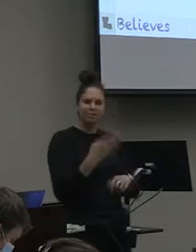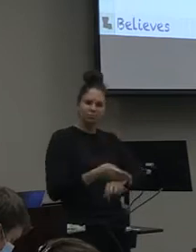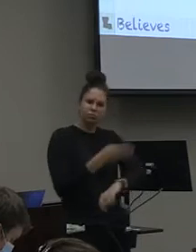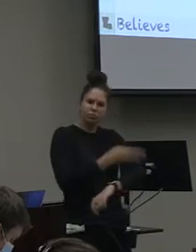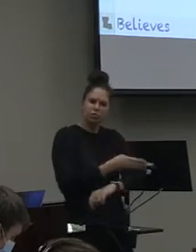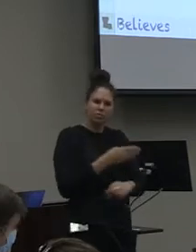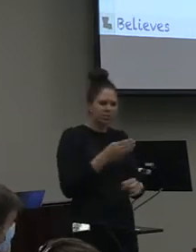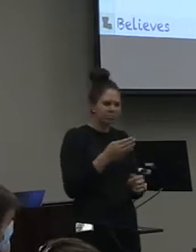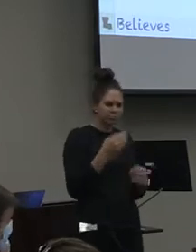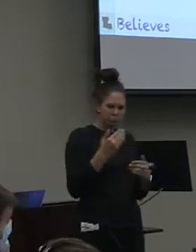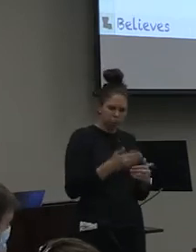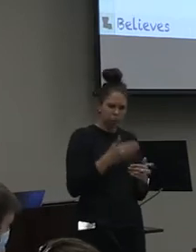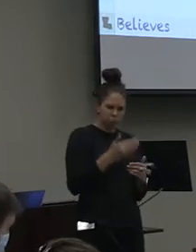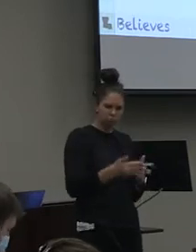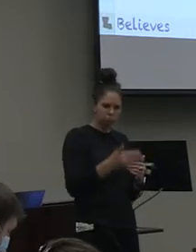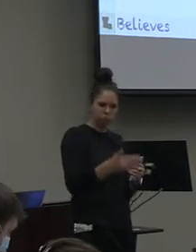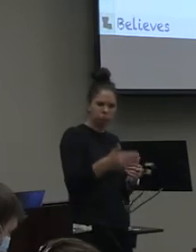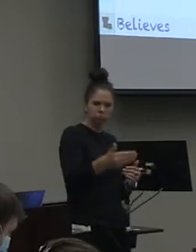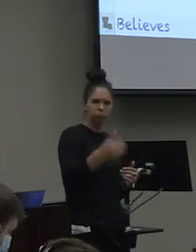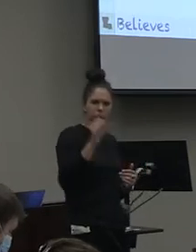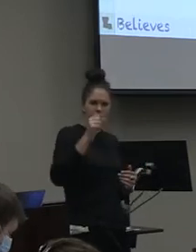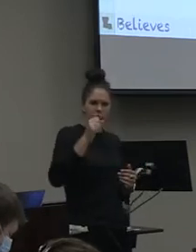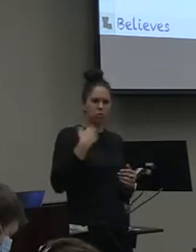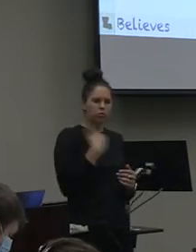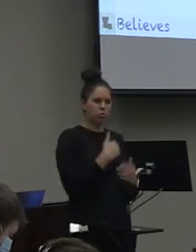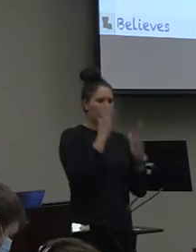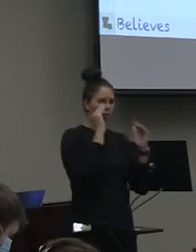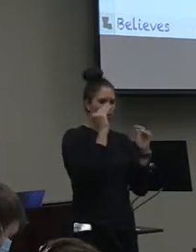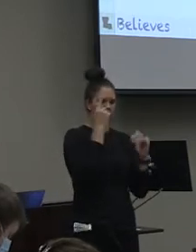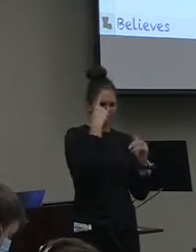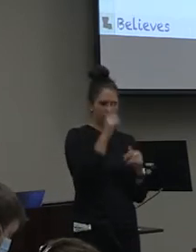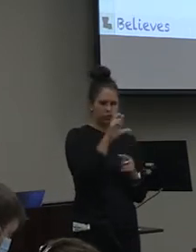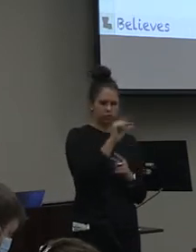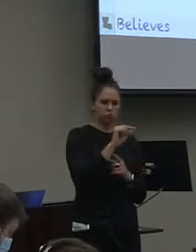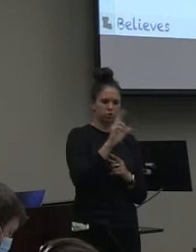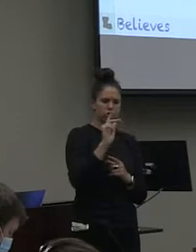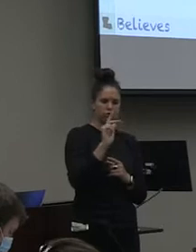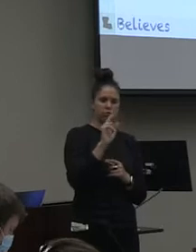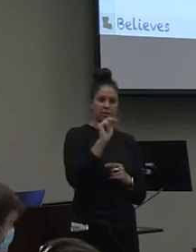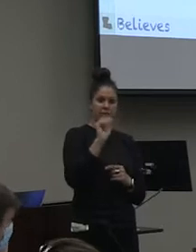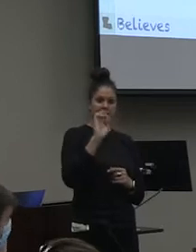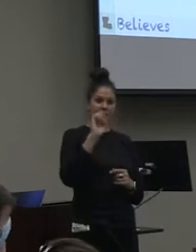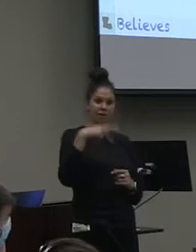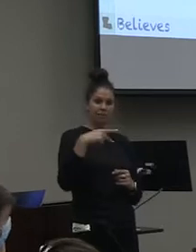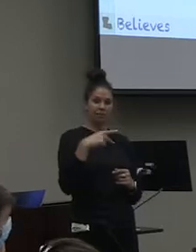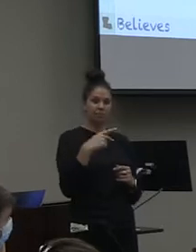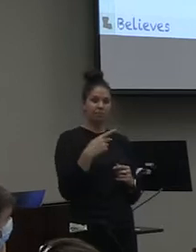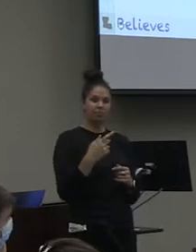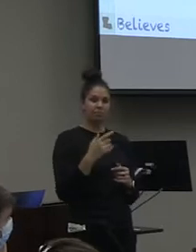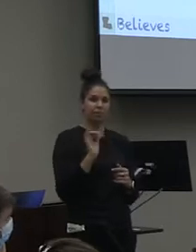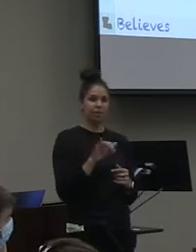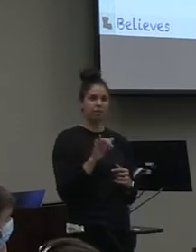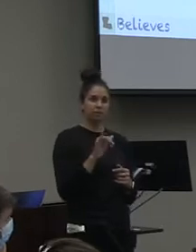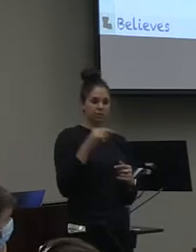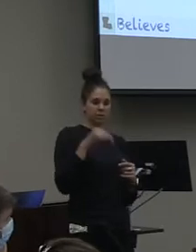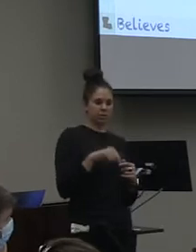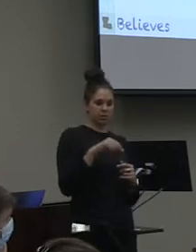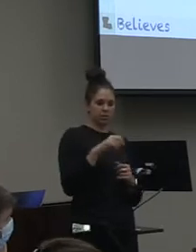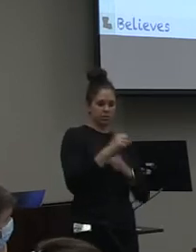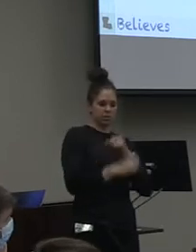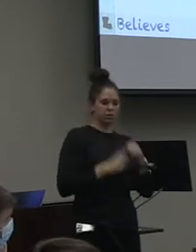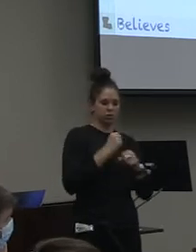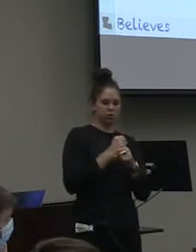improvement along the way. So we're hoping for next, for the 2023 NAEP, which is this